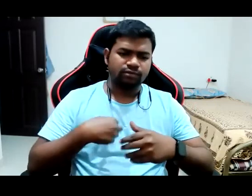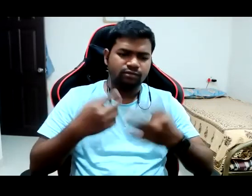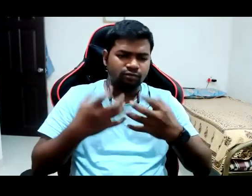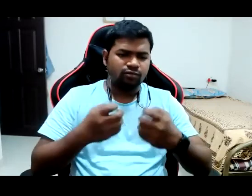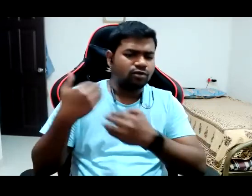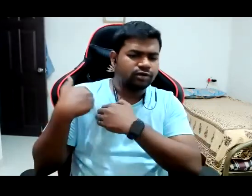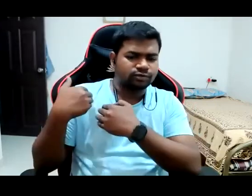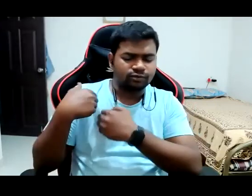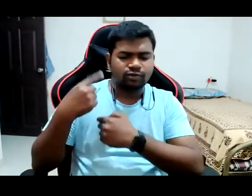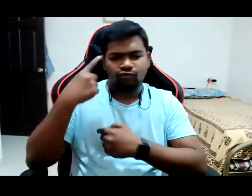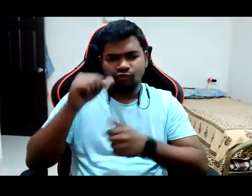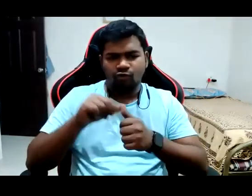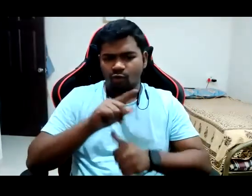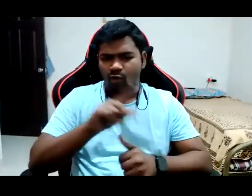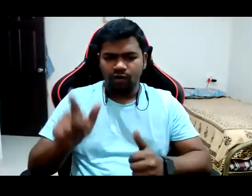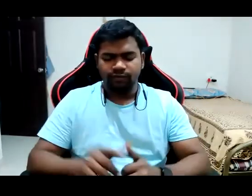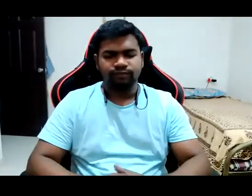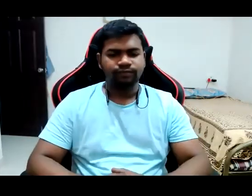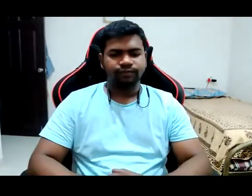possible for everyone. So.